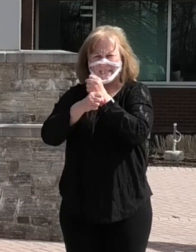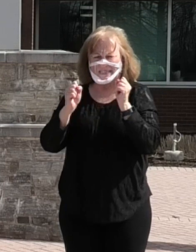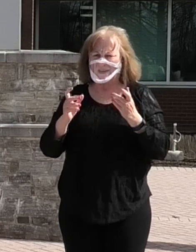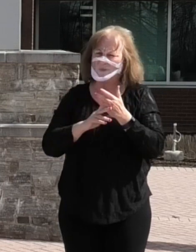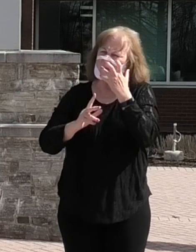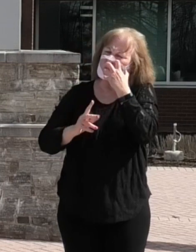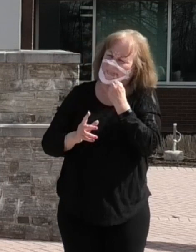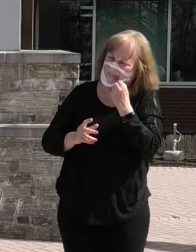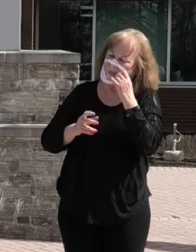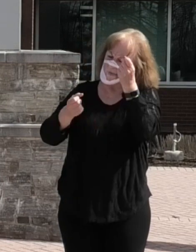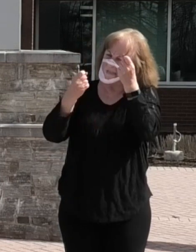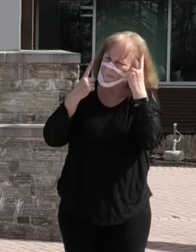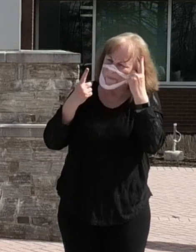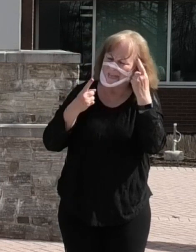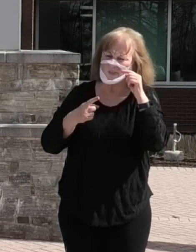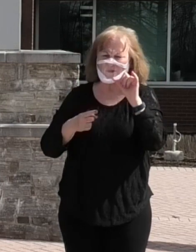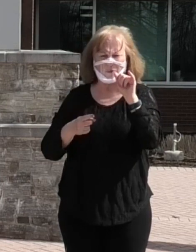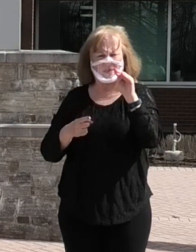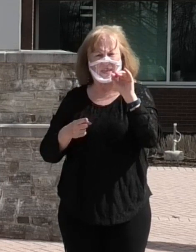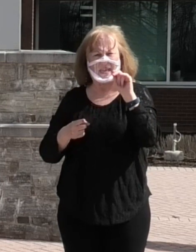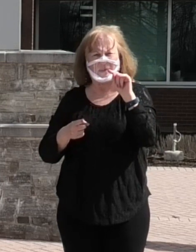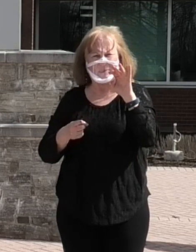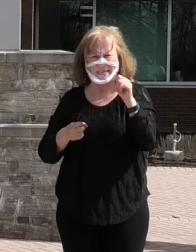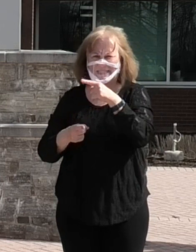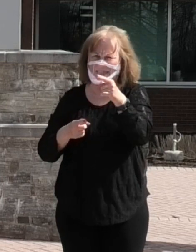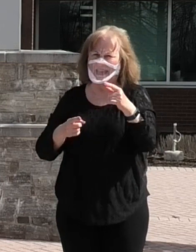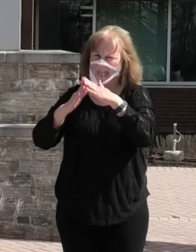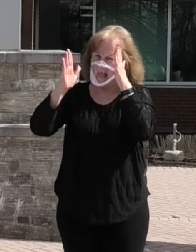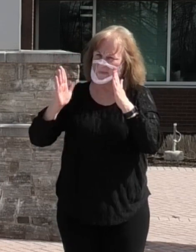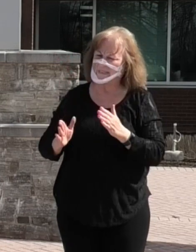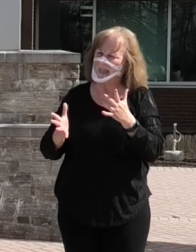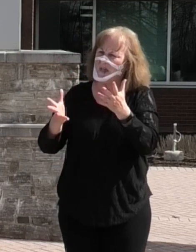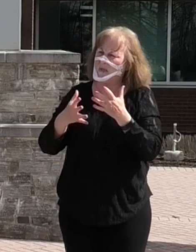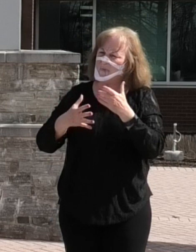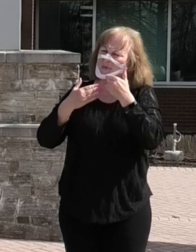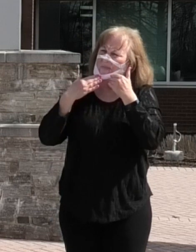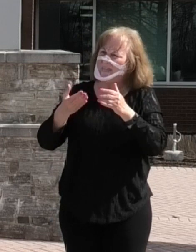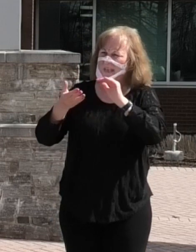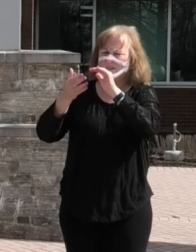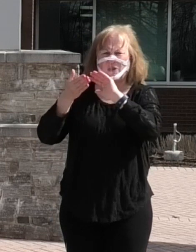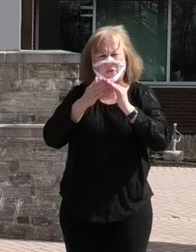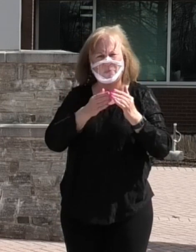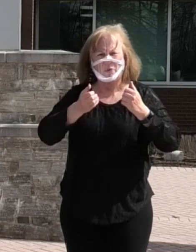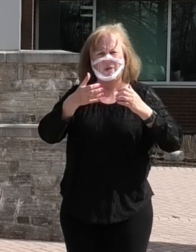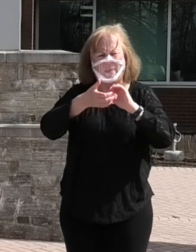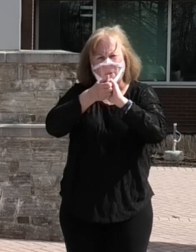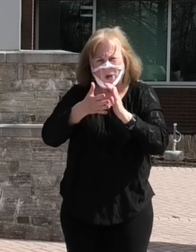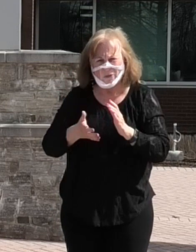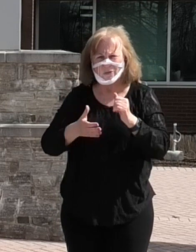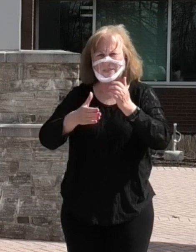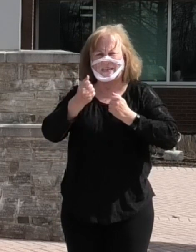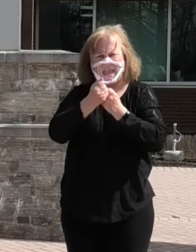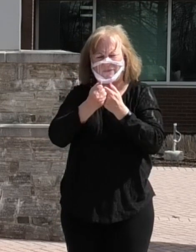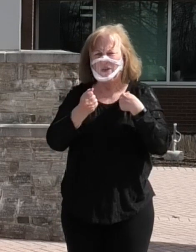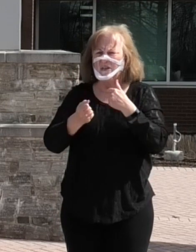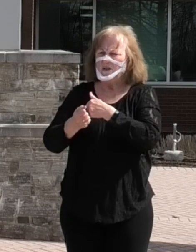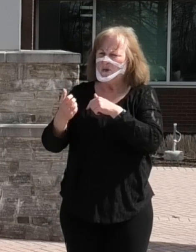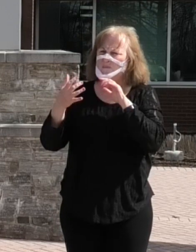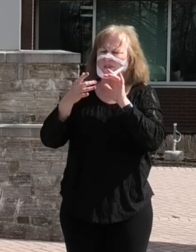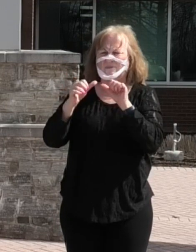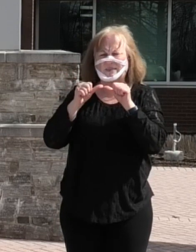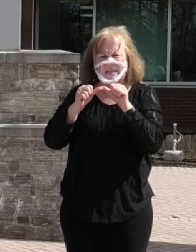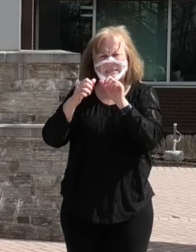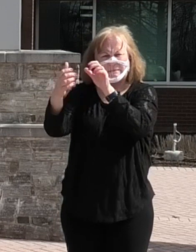and compassion for the inmates they house. I also want to thank our community partners and advocates who we've been in